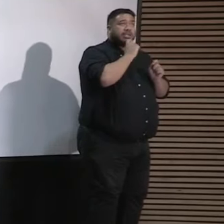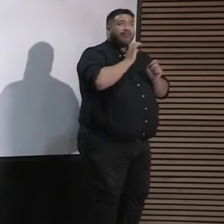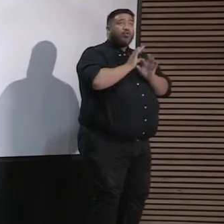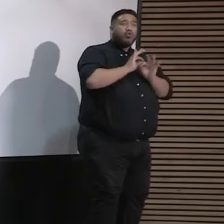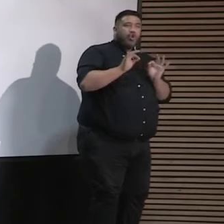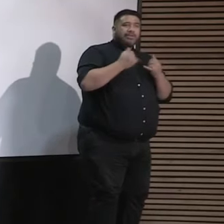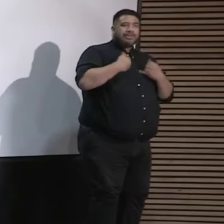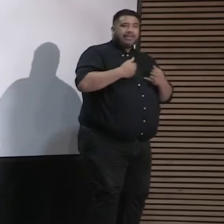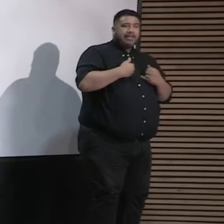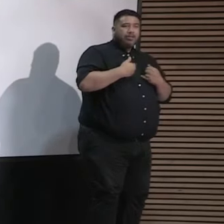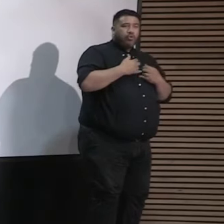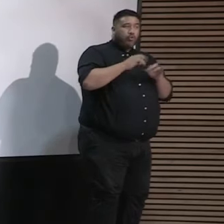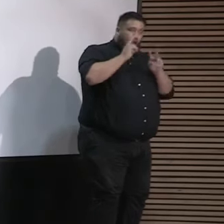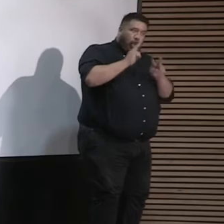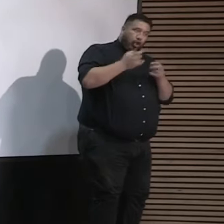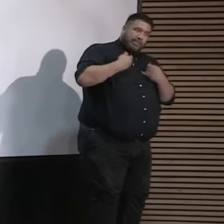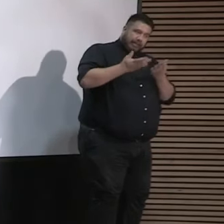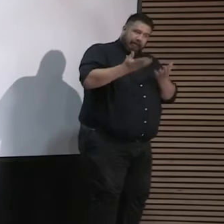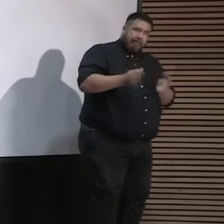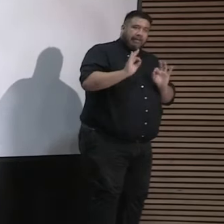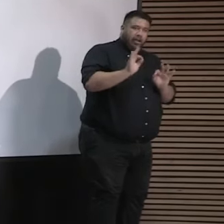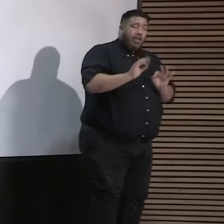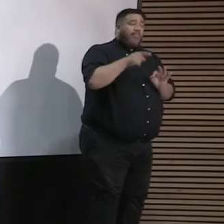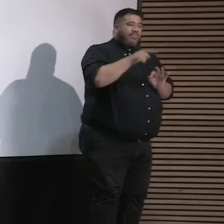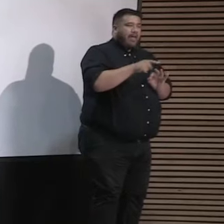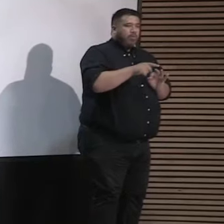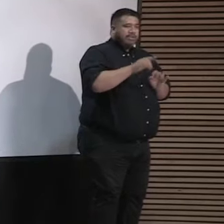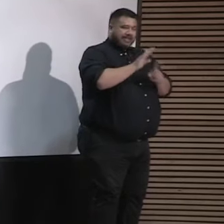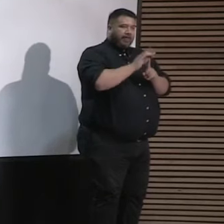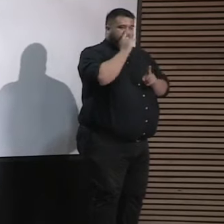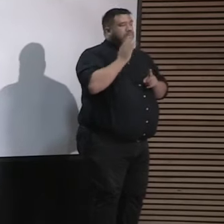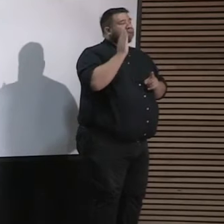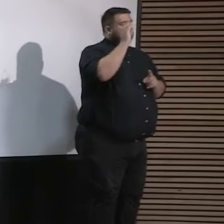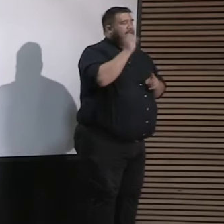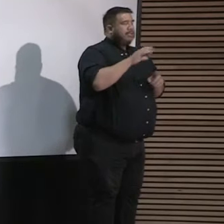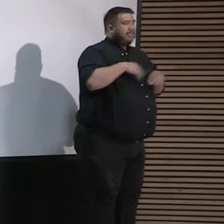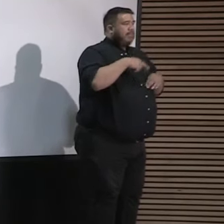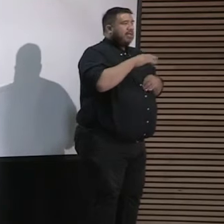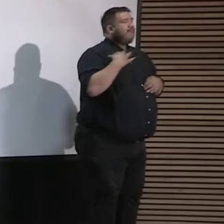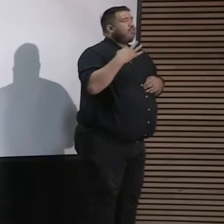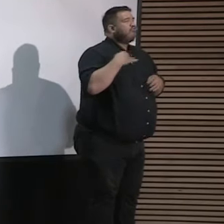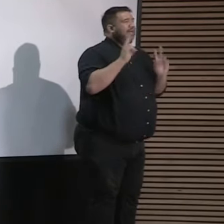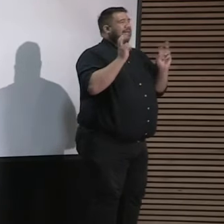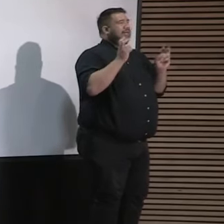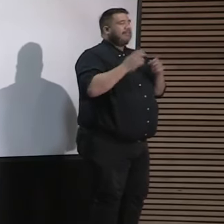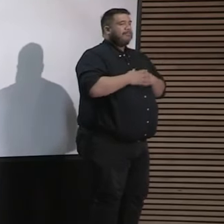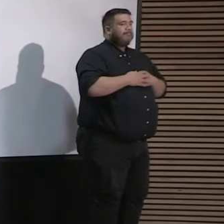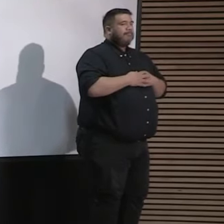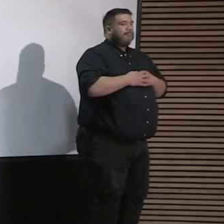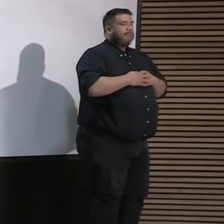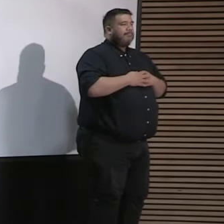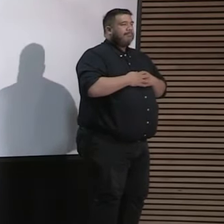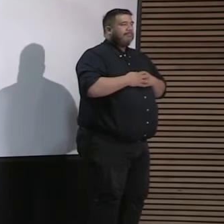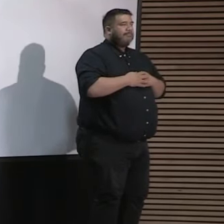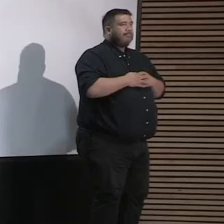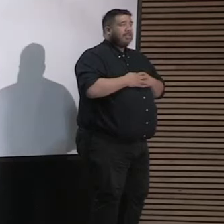had started. It was in the under the voluntary regime towards the end of July, and actually they were on site